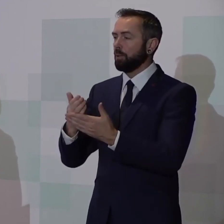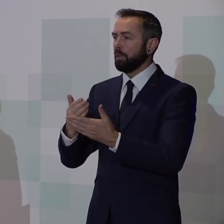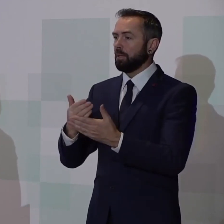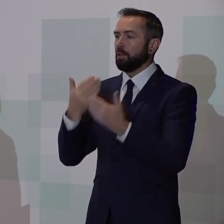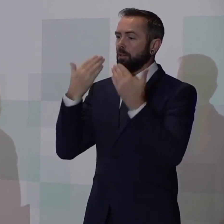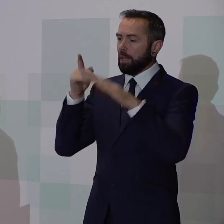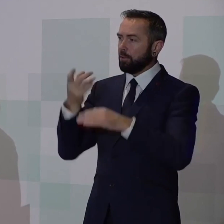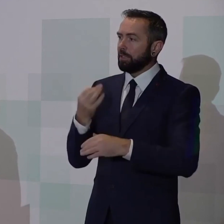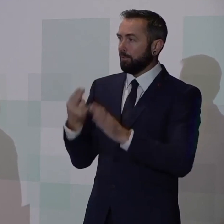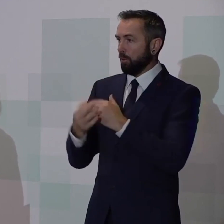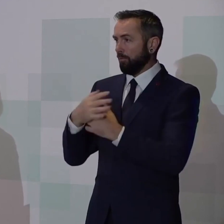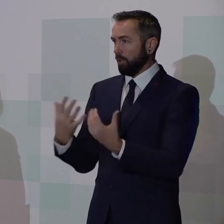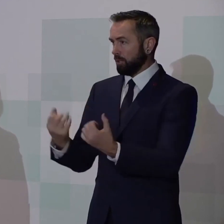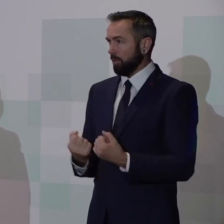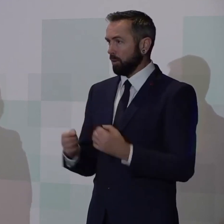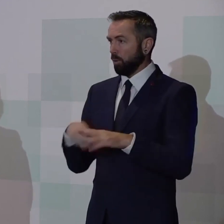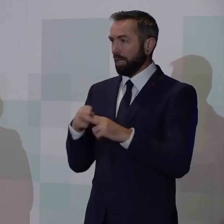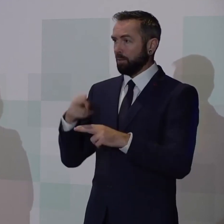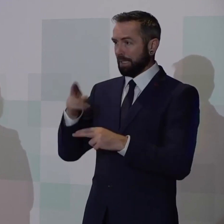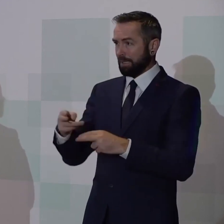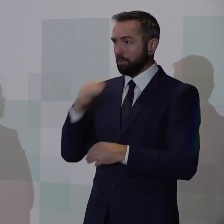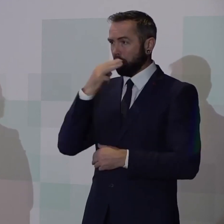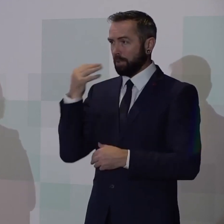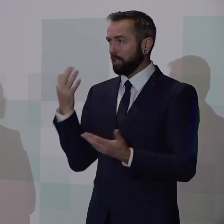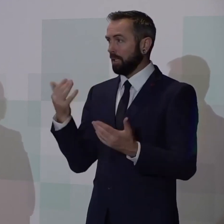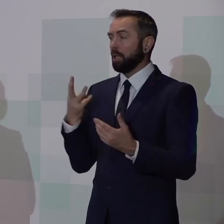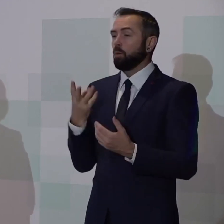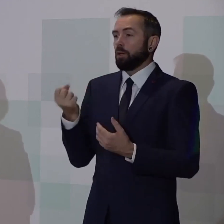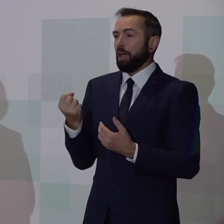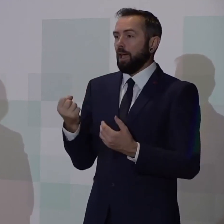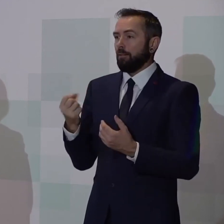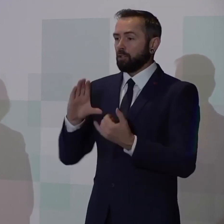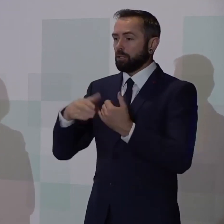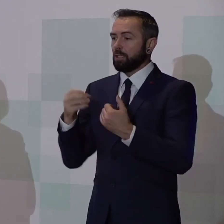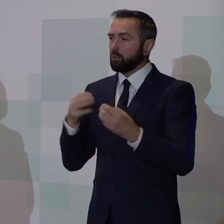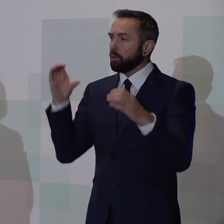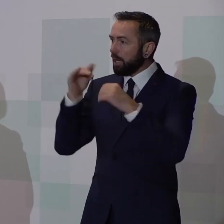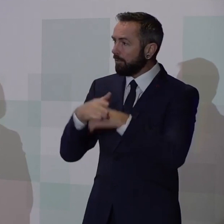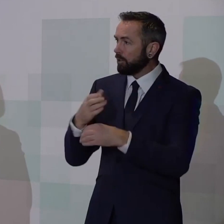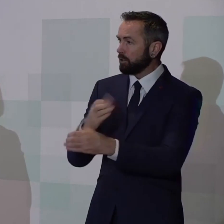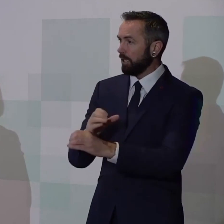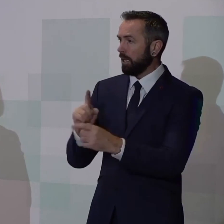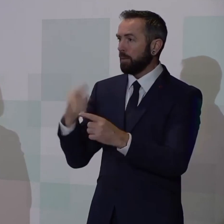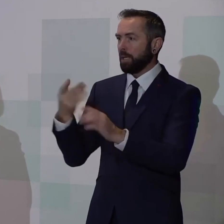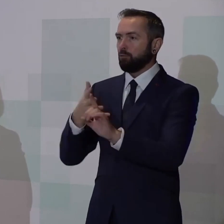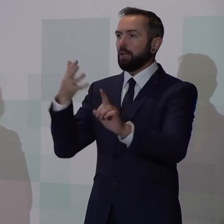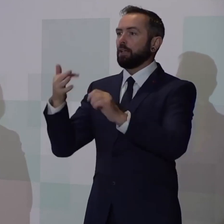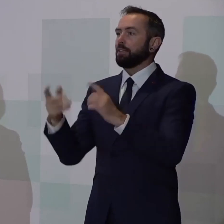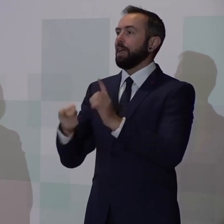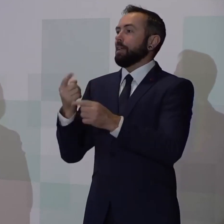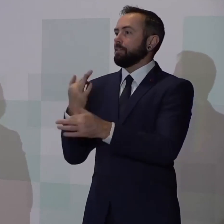his consent. He wanted to be given the position of guardian of care, to be recognised as the father of the